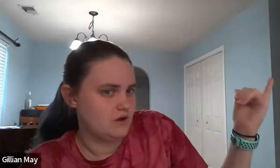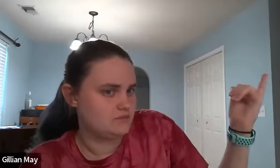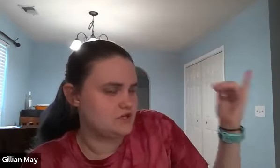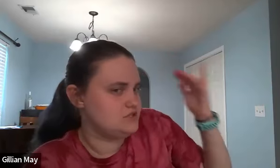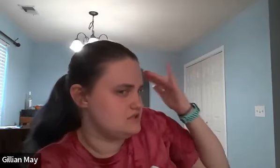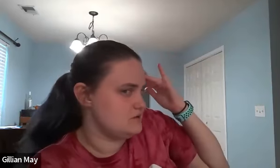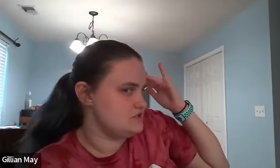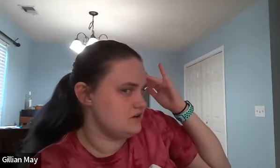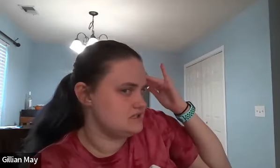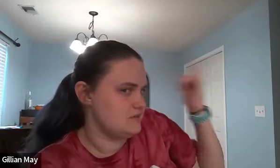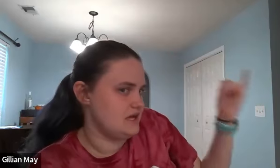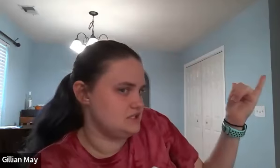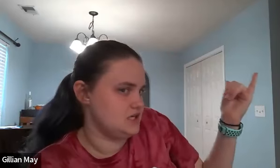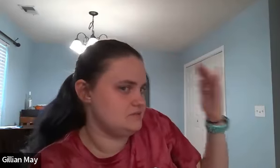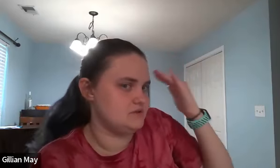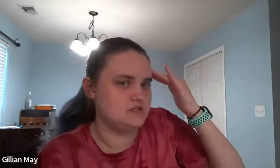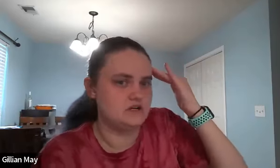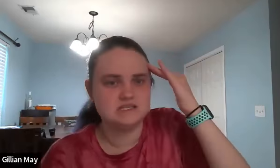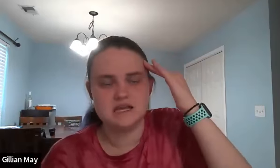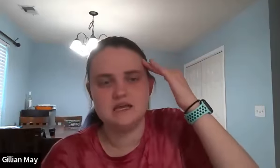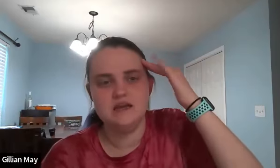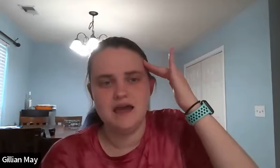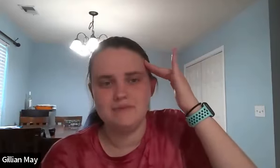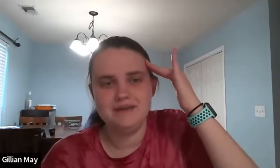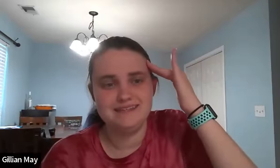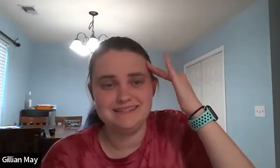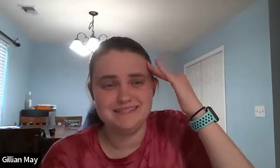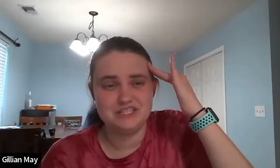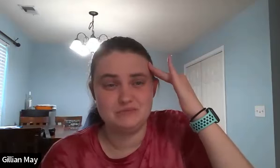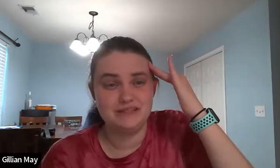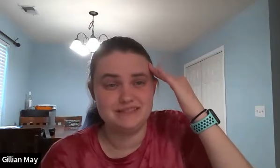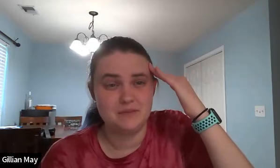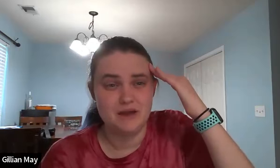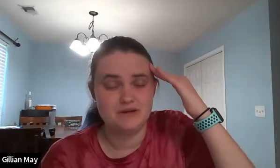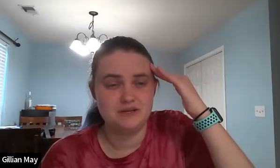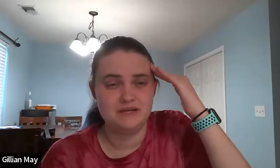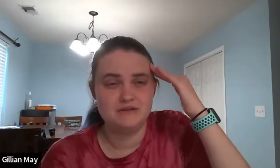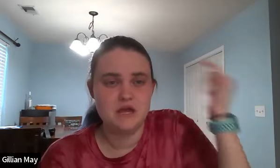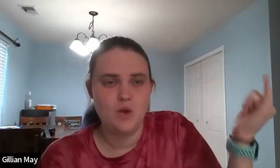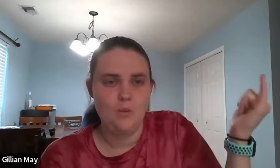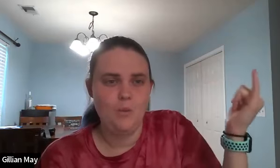I'm trying to turn sideways so y'all can see my hand shape. So it starts as like, my pinky tends to just really stick up high when I do it anyways.